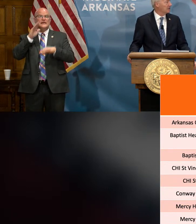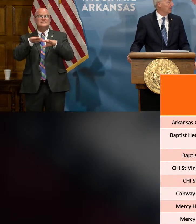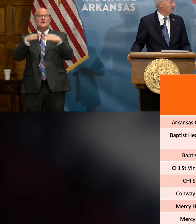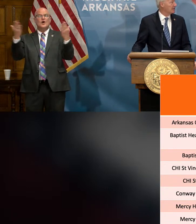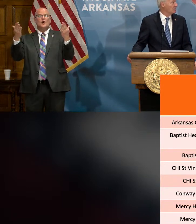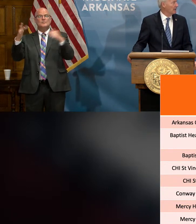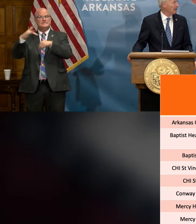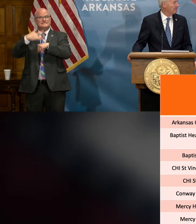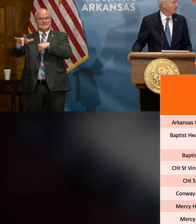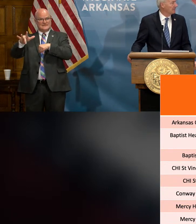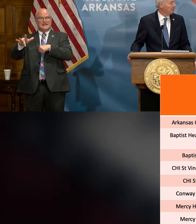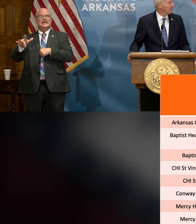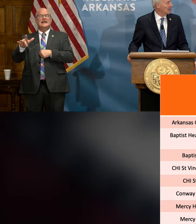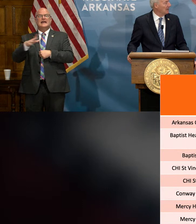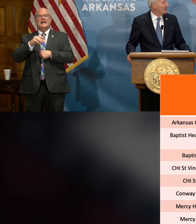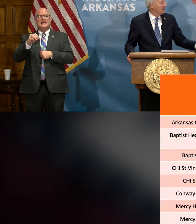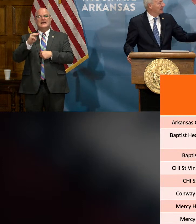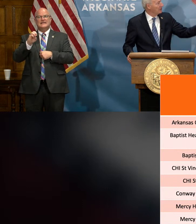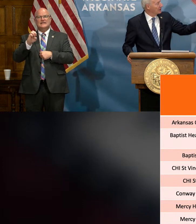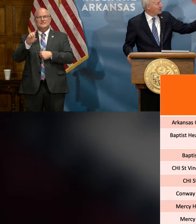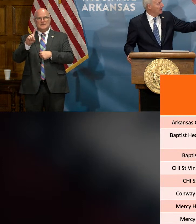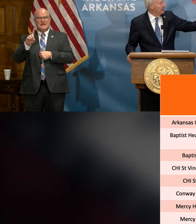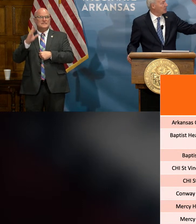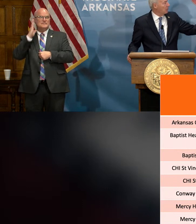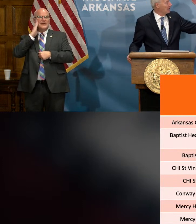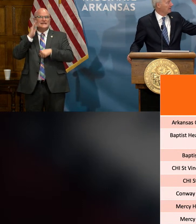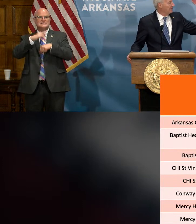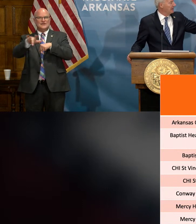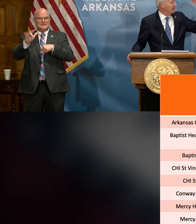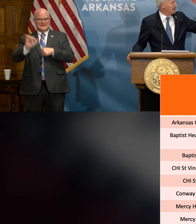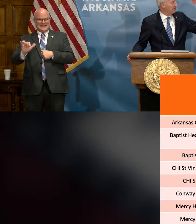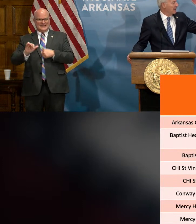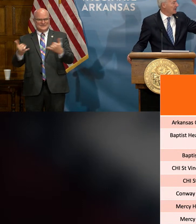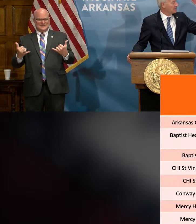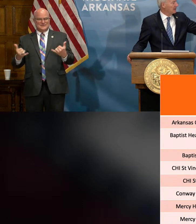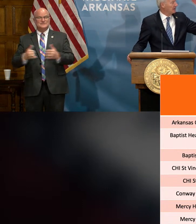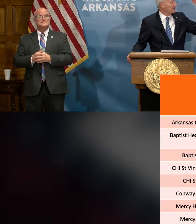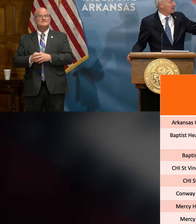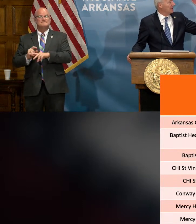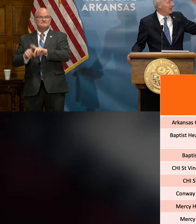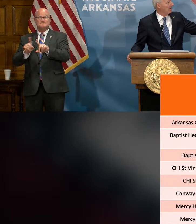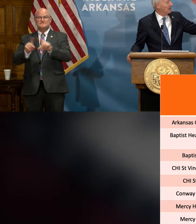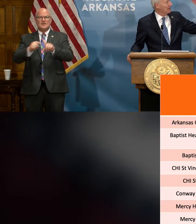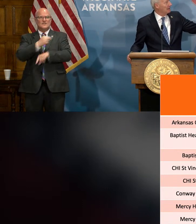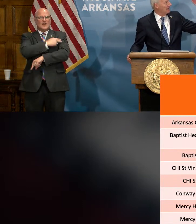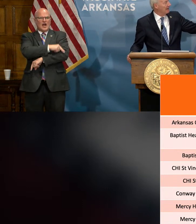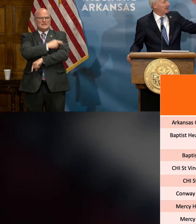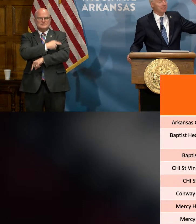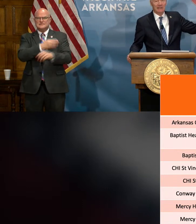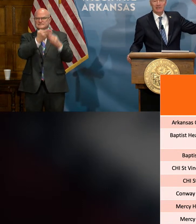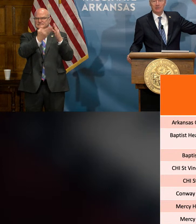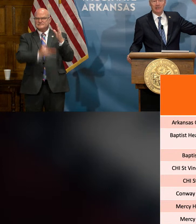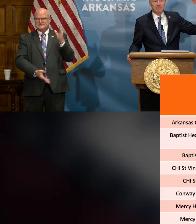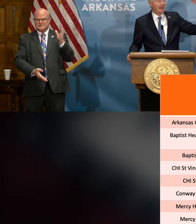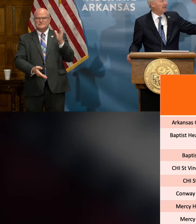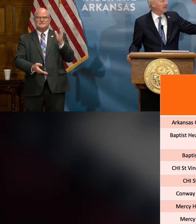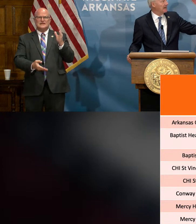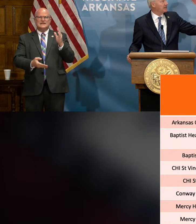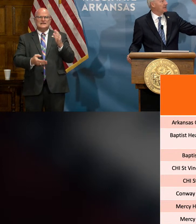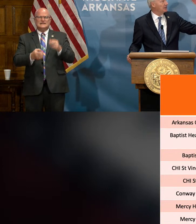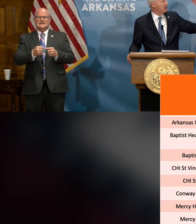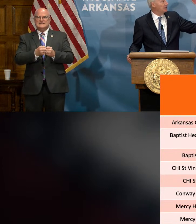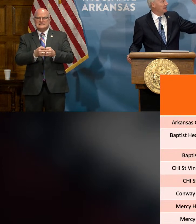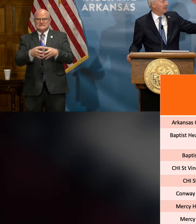the med-surg beds as well. And you can see each one of the different hospitals and how they committed to